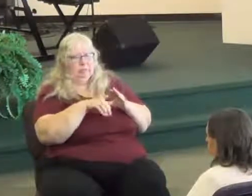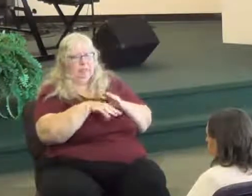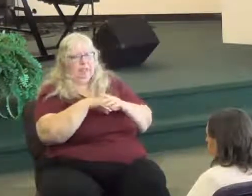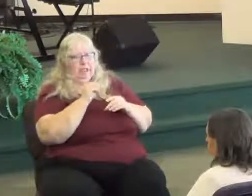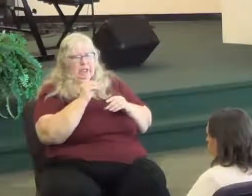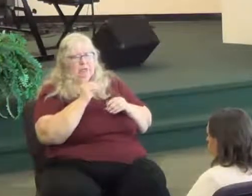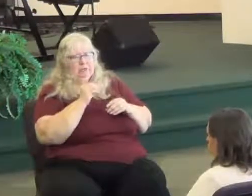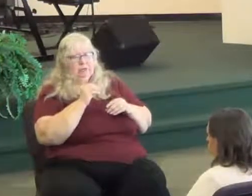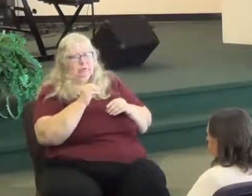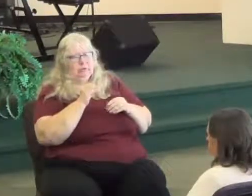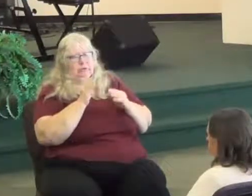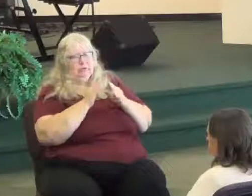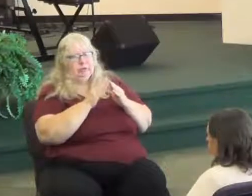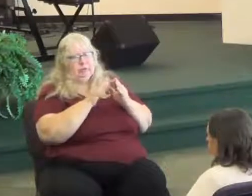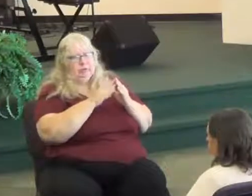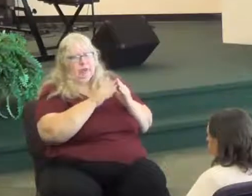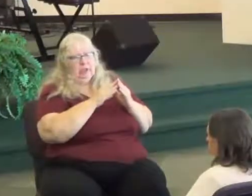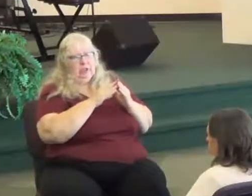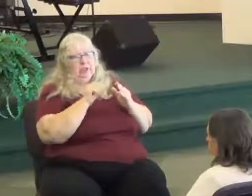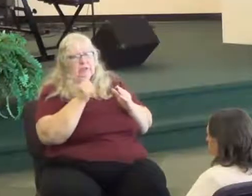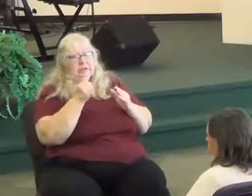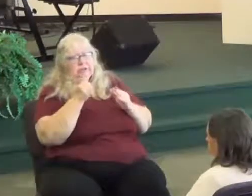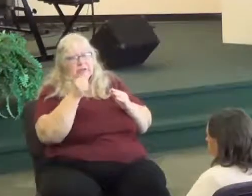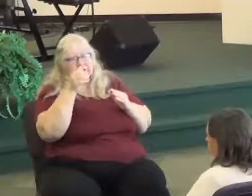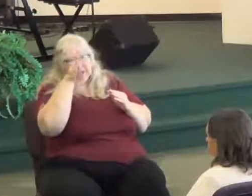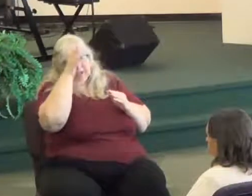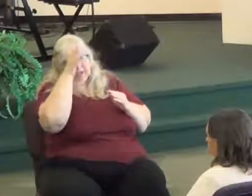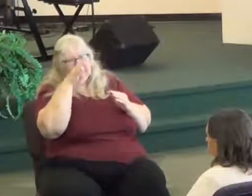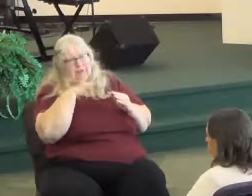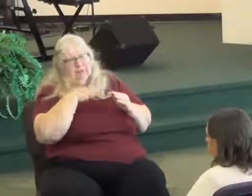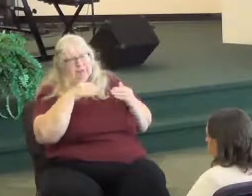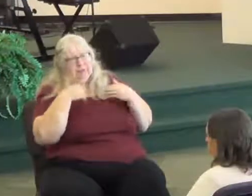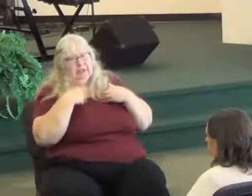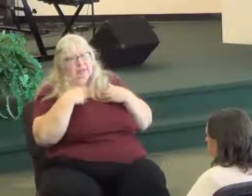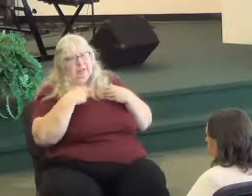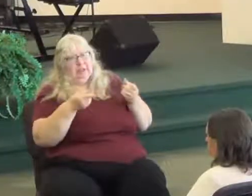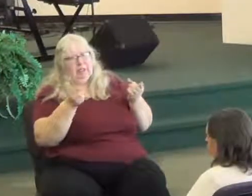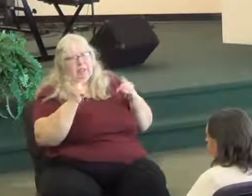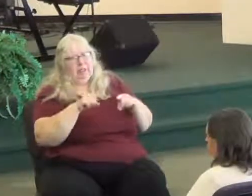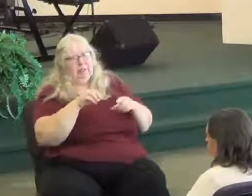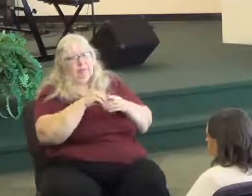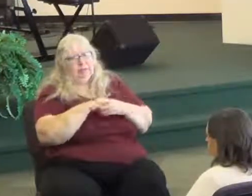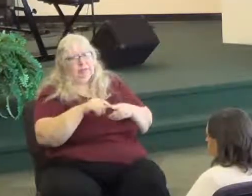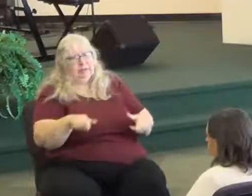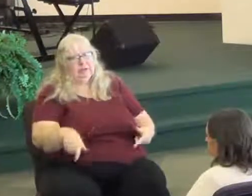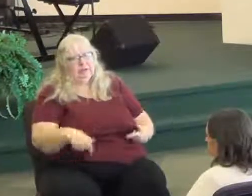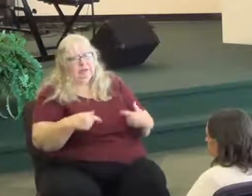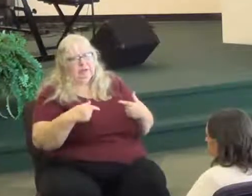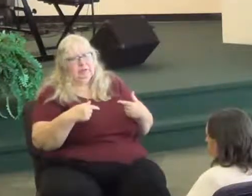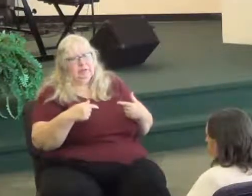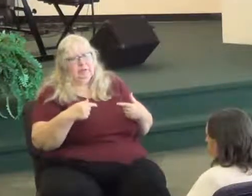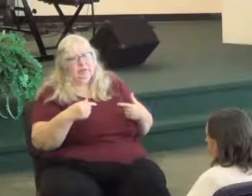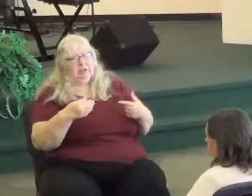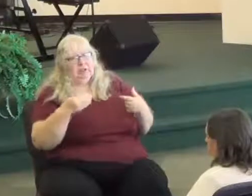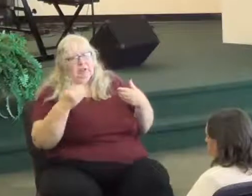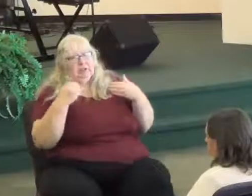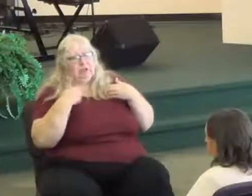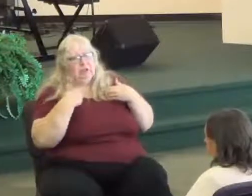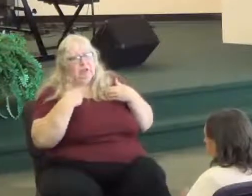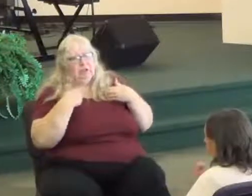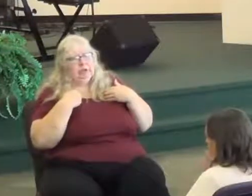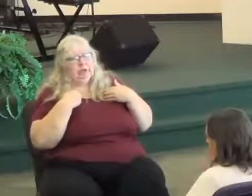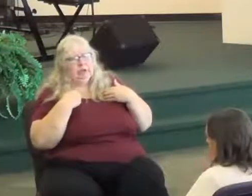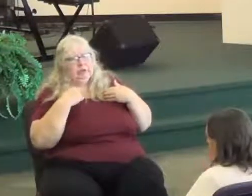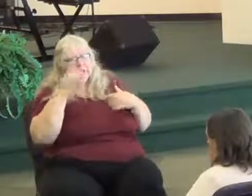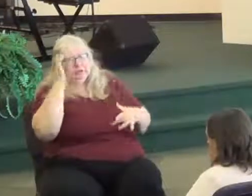No more. I mean, think about it. These are 10 men that literally had this happen to them in life. Imagine you got this diagnosis.